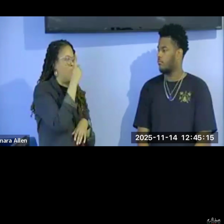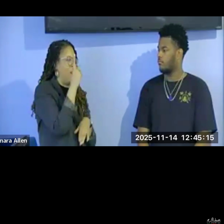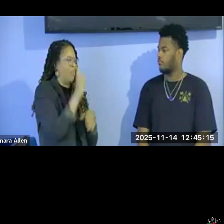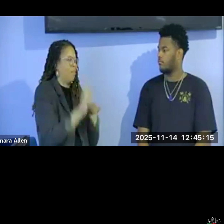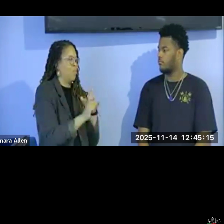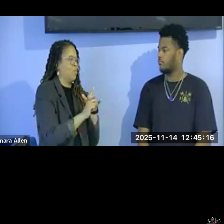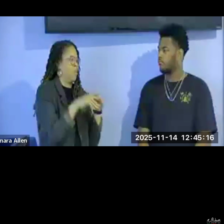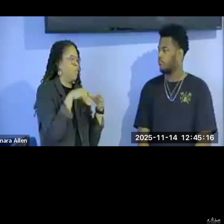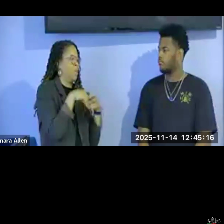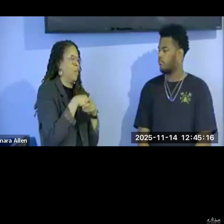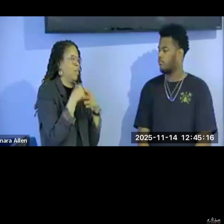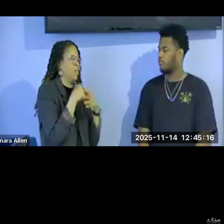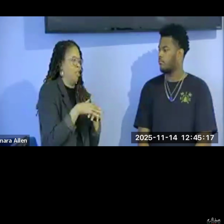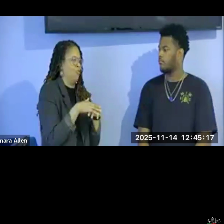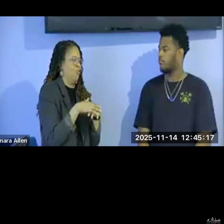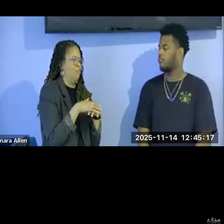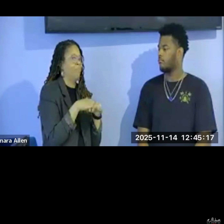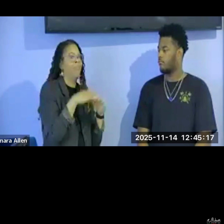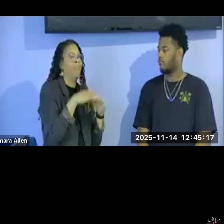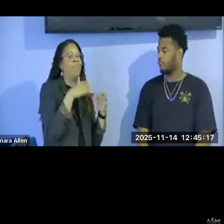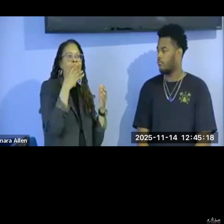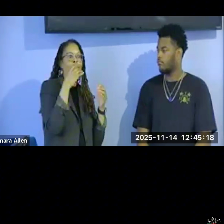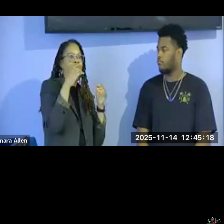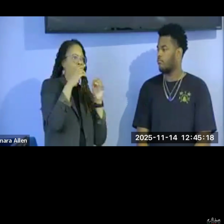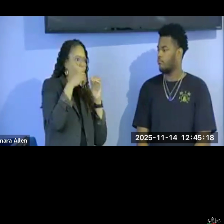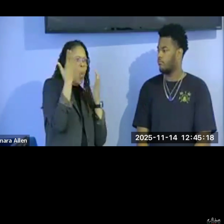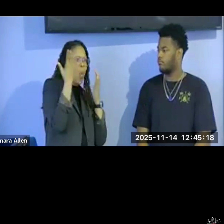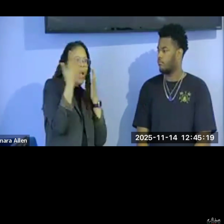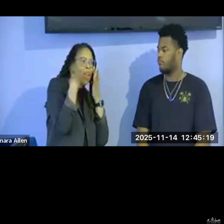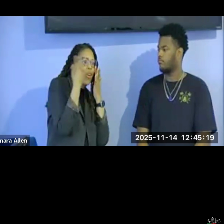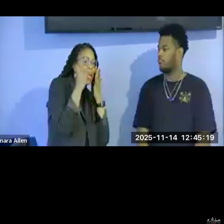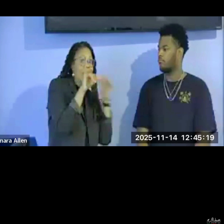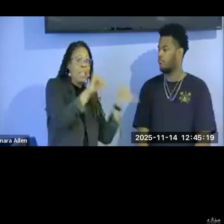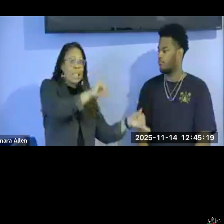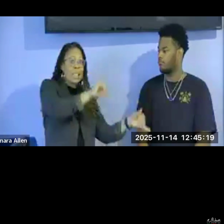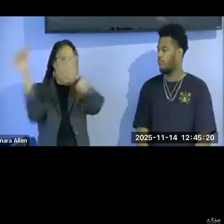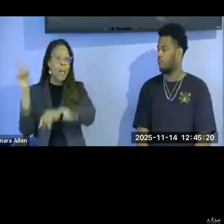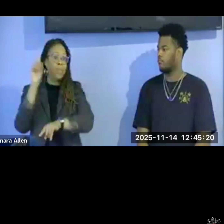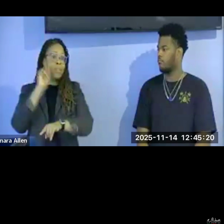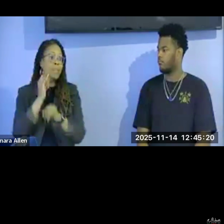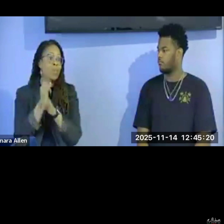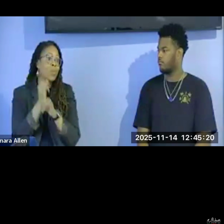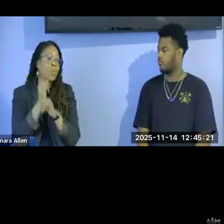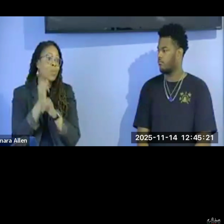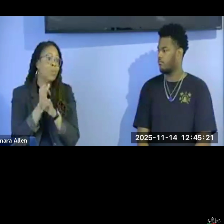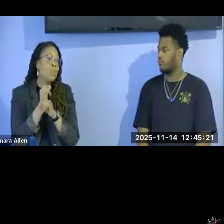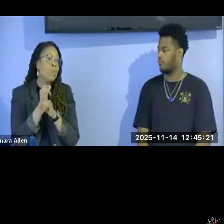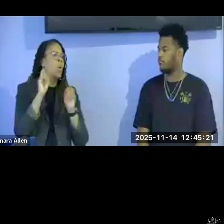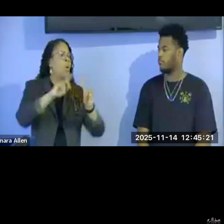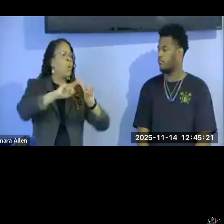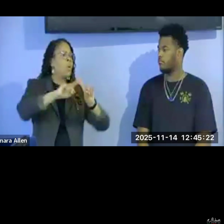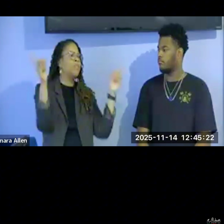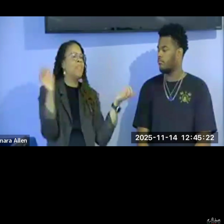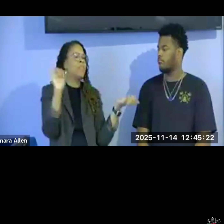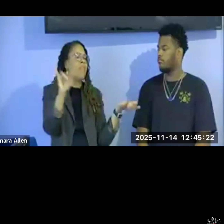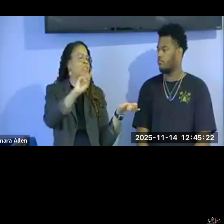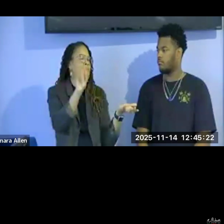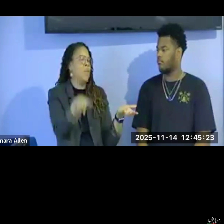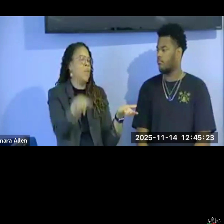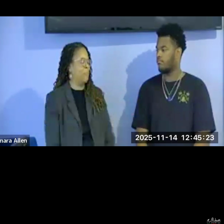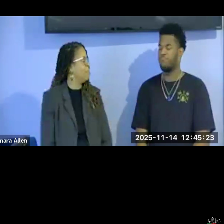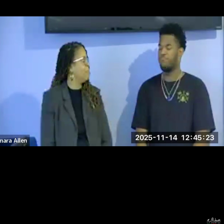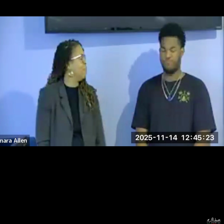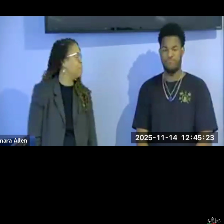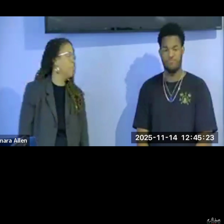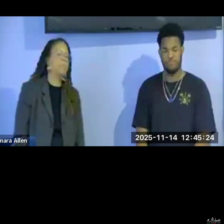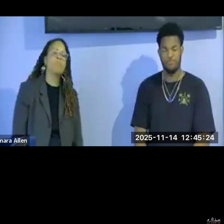specific research, I wanted to see how anti-Blackness existed in deaf schools, right? And then that